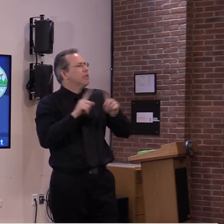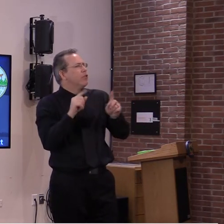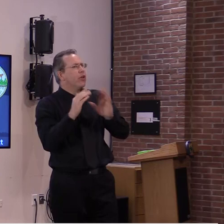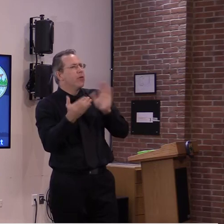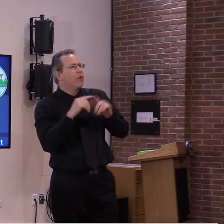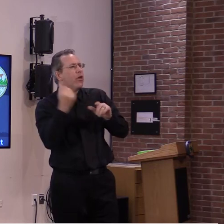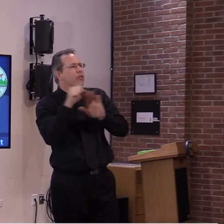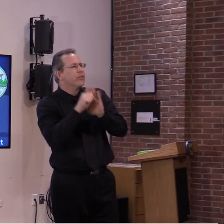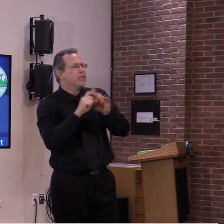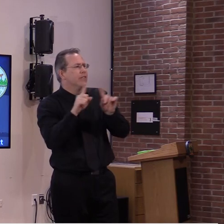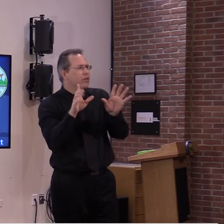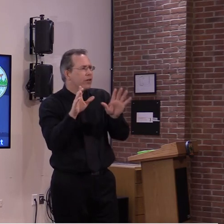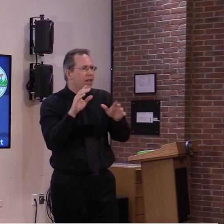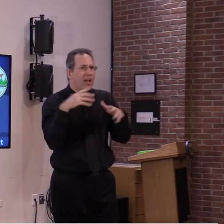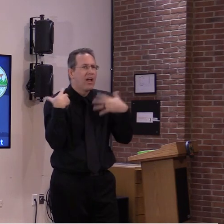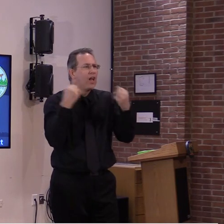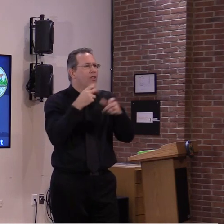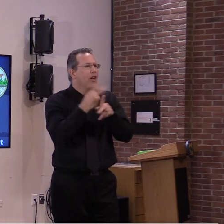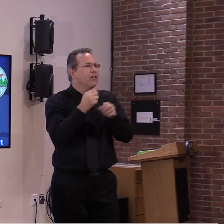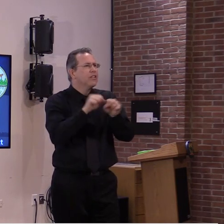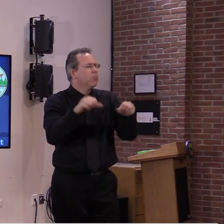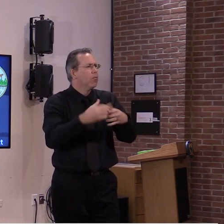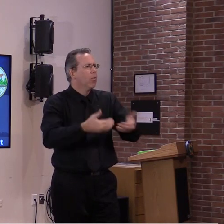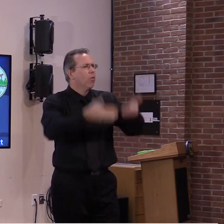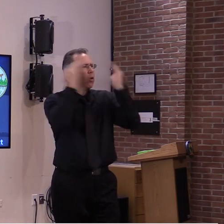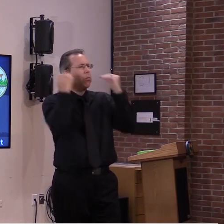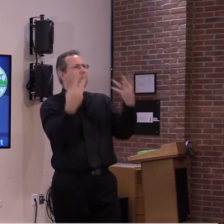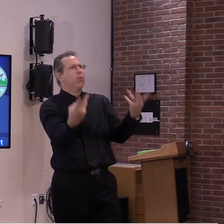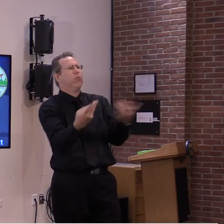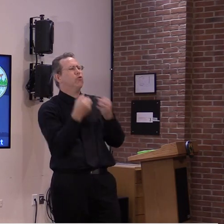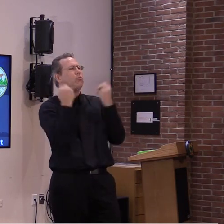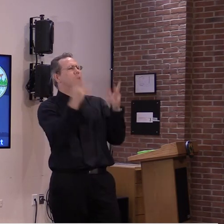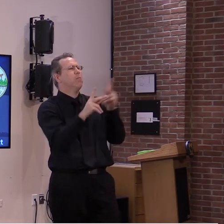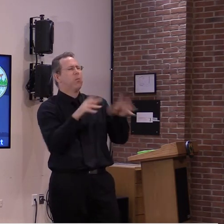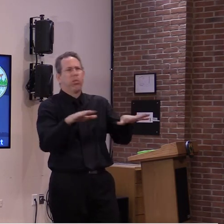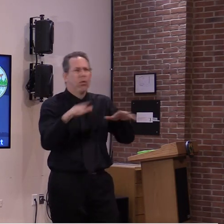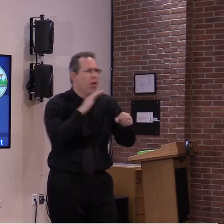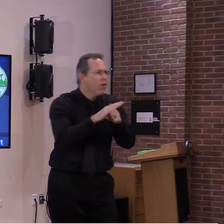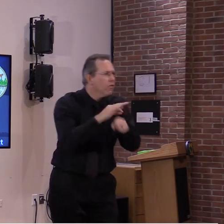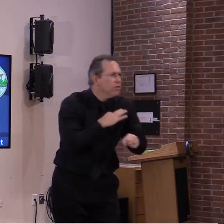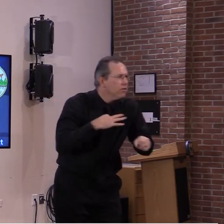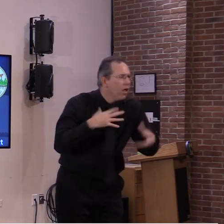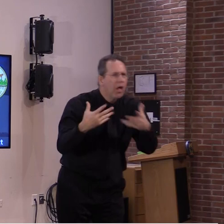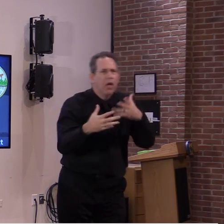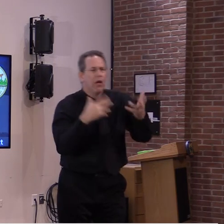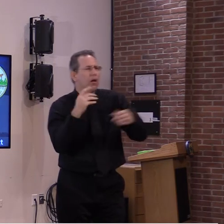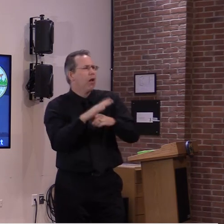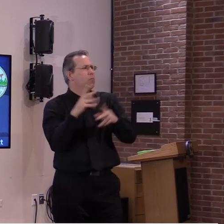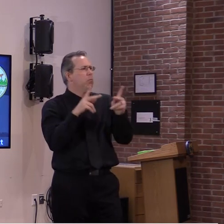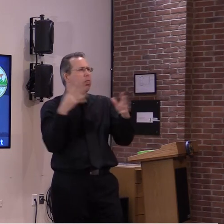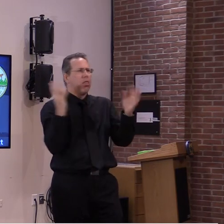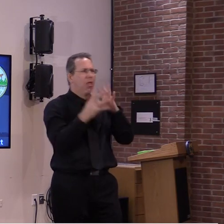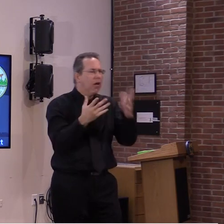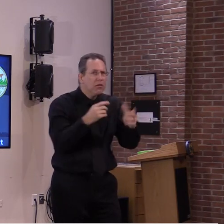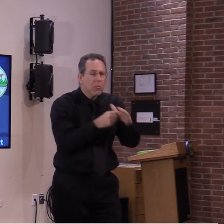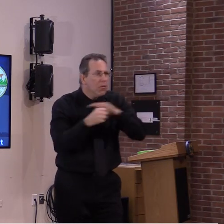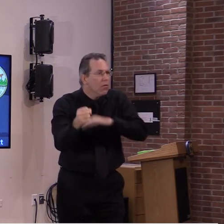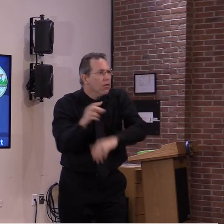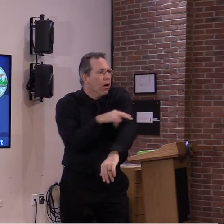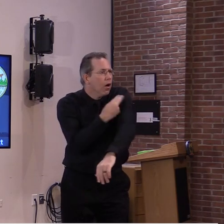stressed right now. They're stressed in terms of capacity issues. They're stressed in terms of workforce